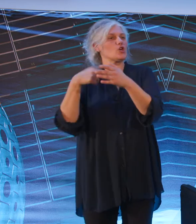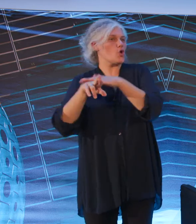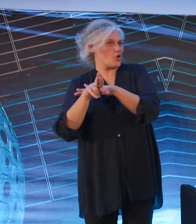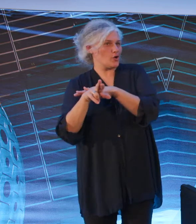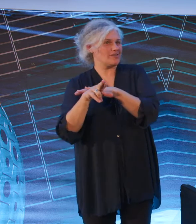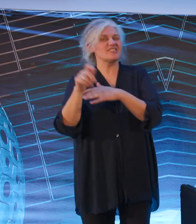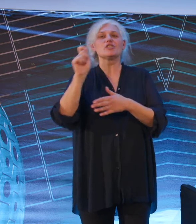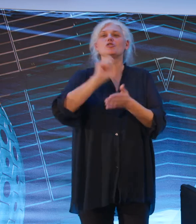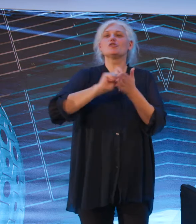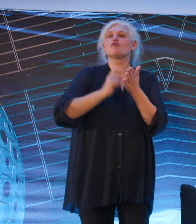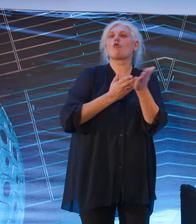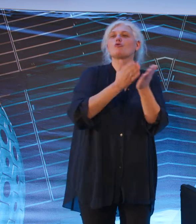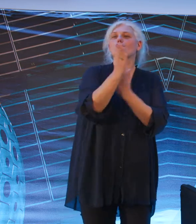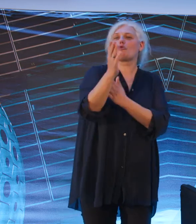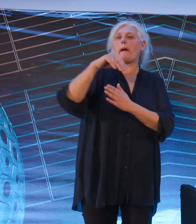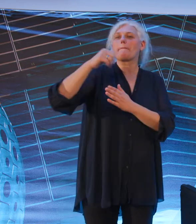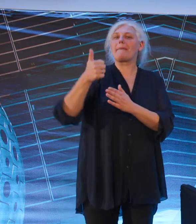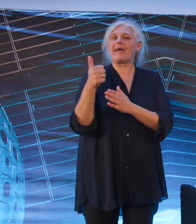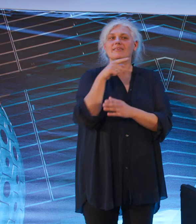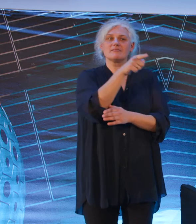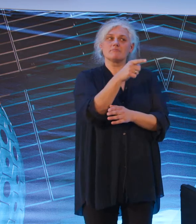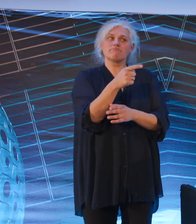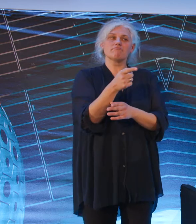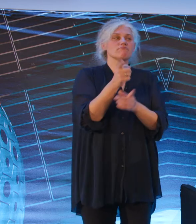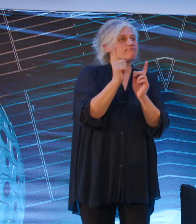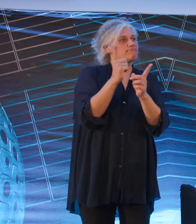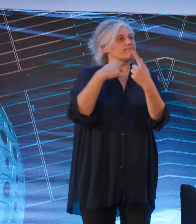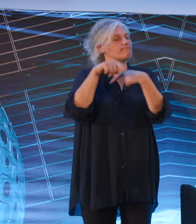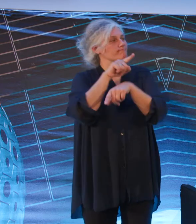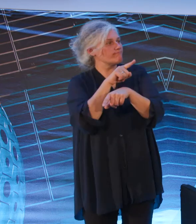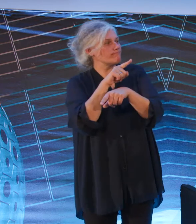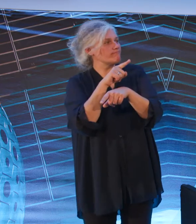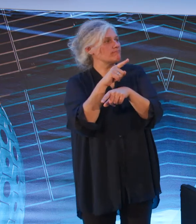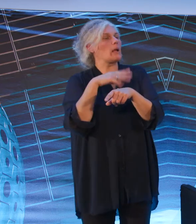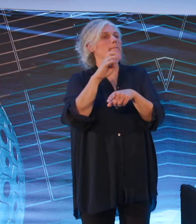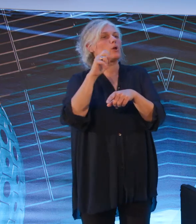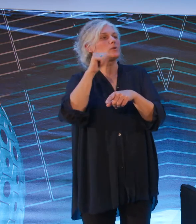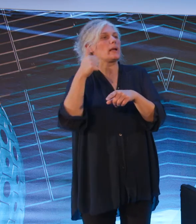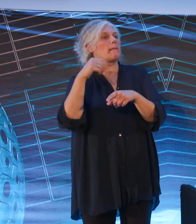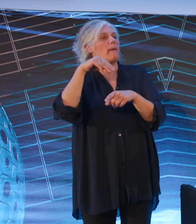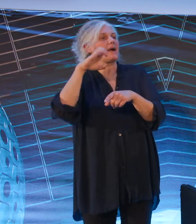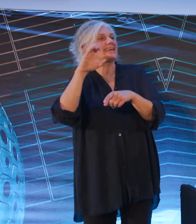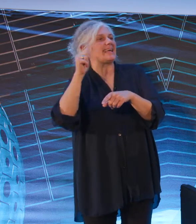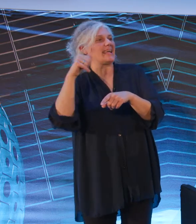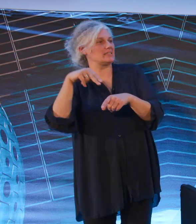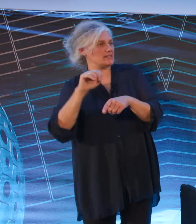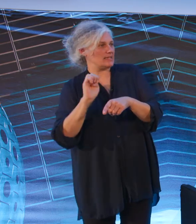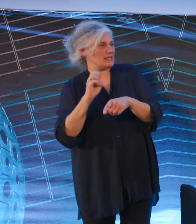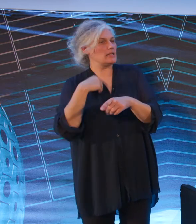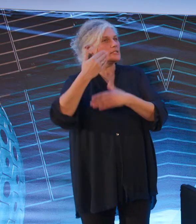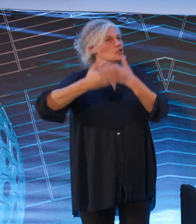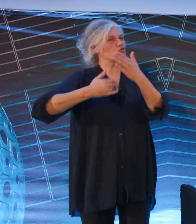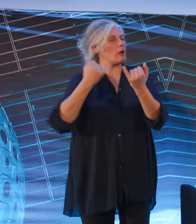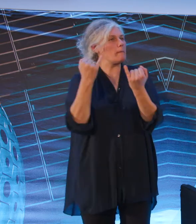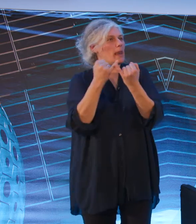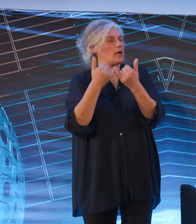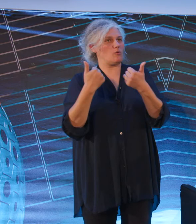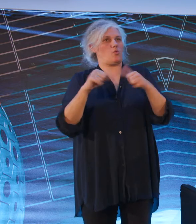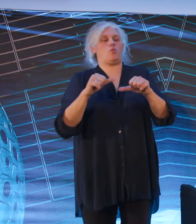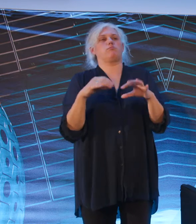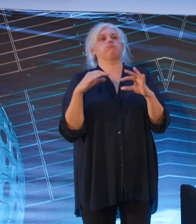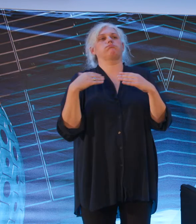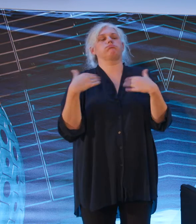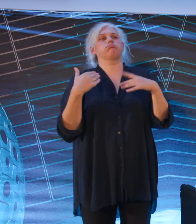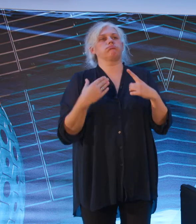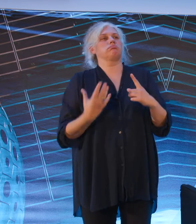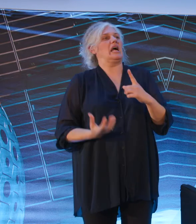wrote through the Masters, and which her advisor, the novelist Belinda McKeown, describes as a superb achievement